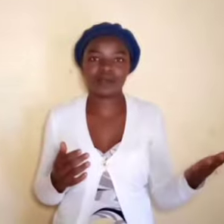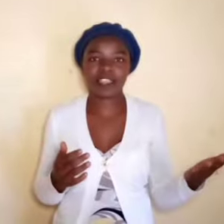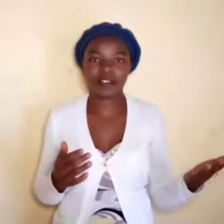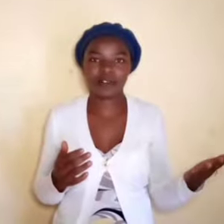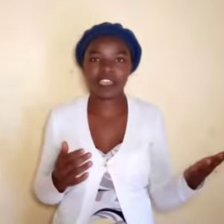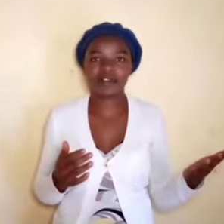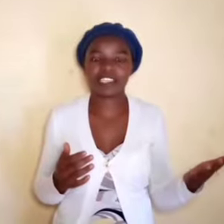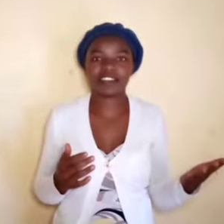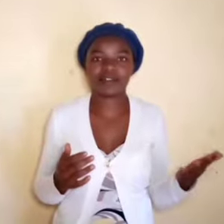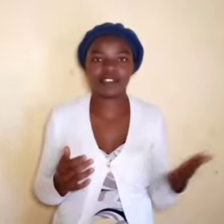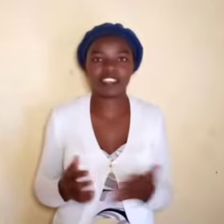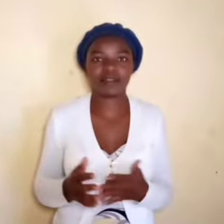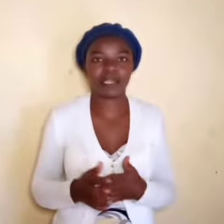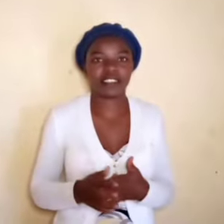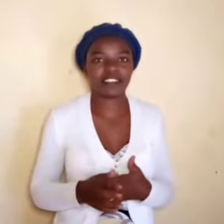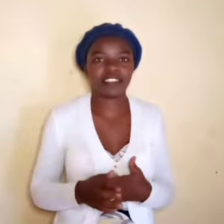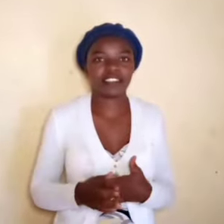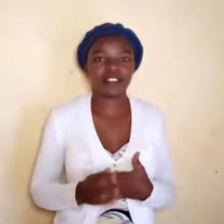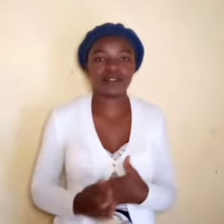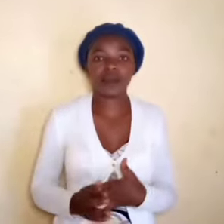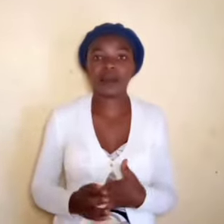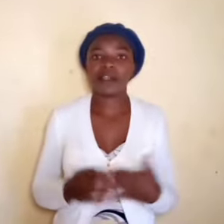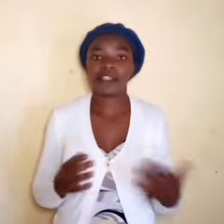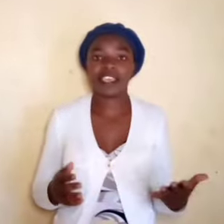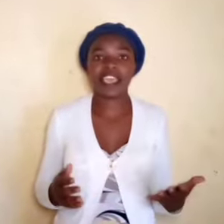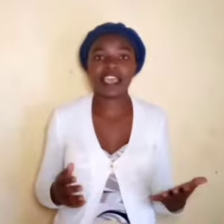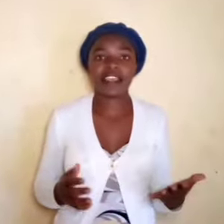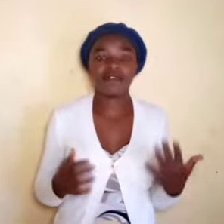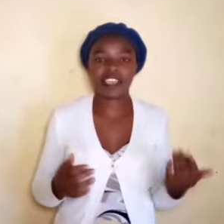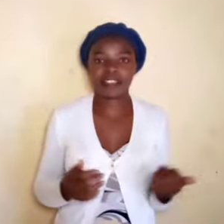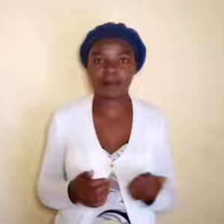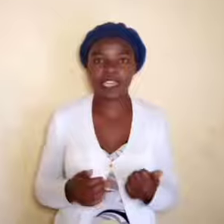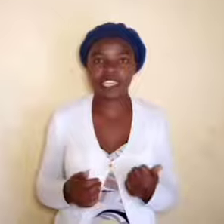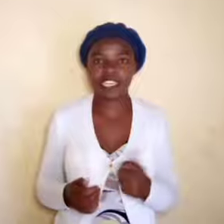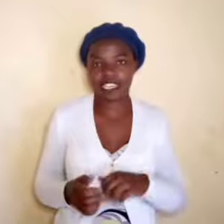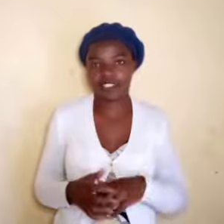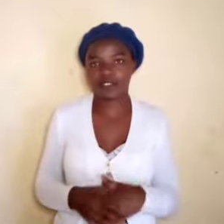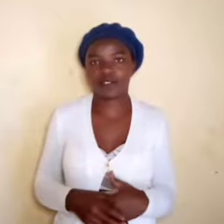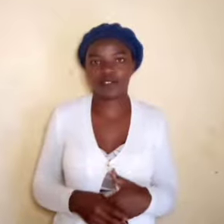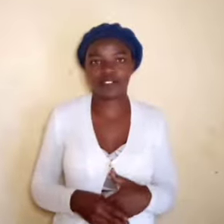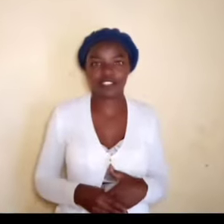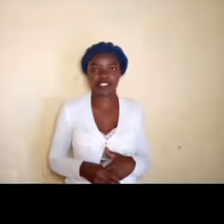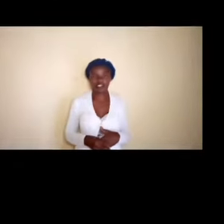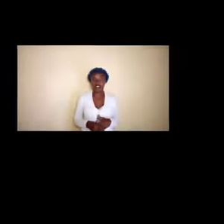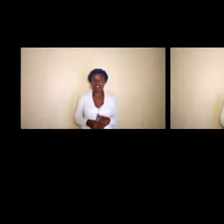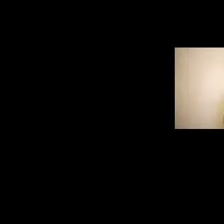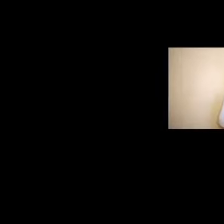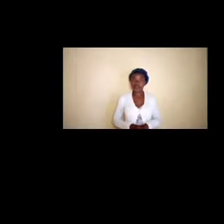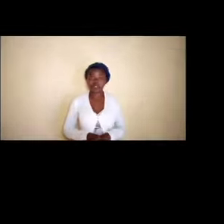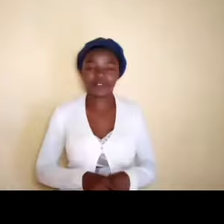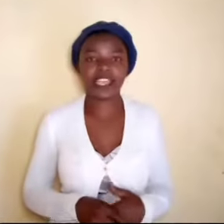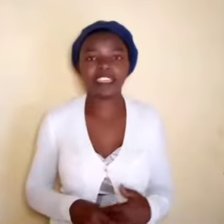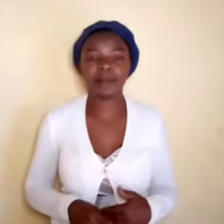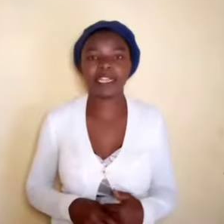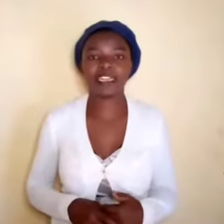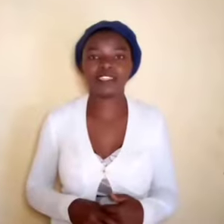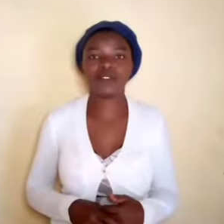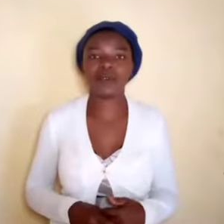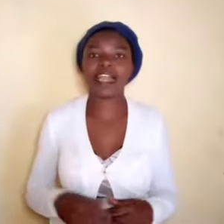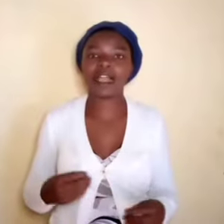that we have just fingerspelled. So there, fingerspelling is used. We use fingerspelling to